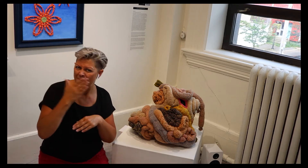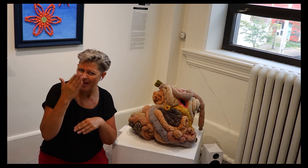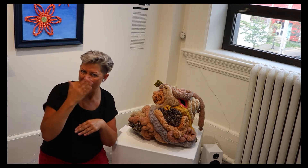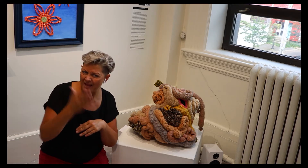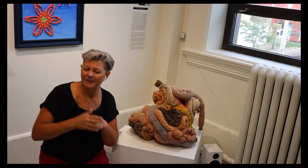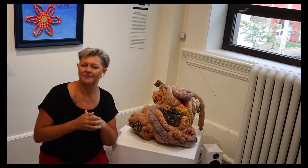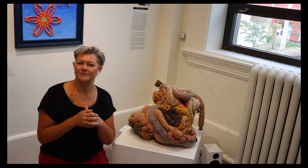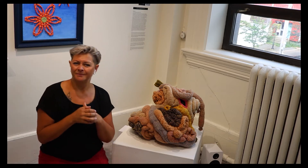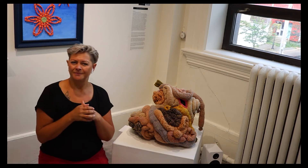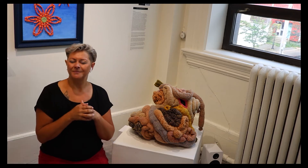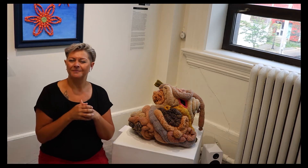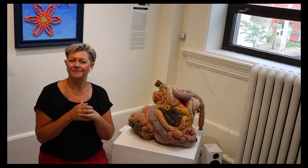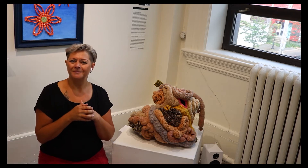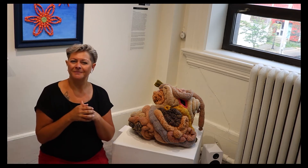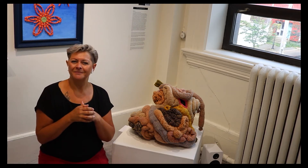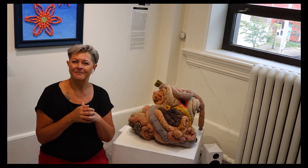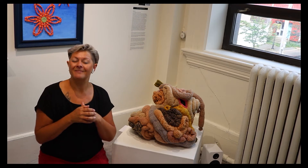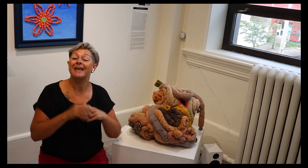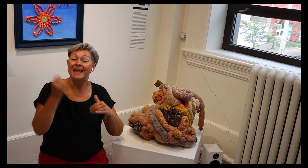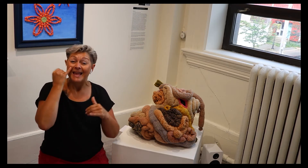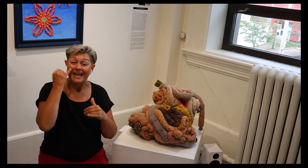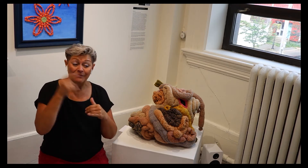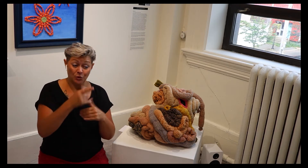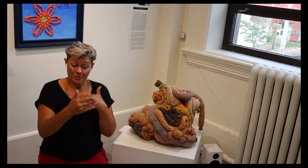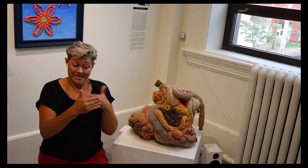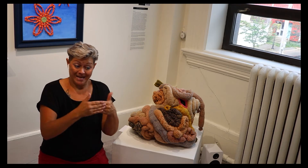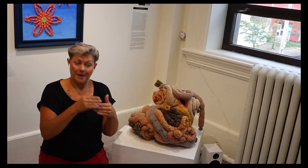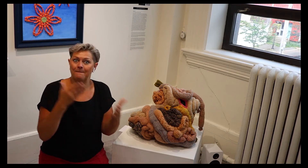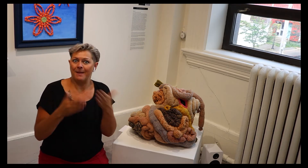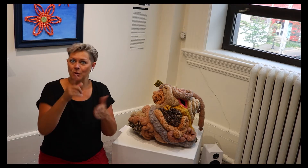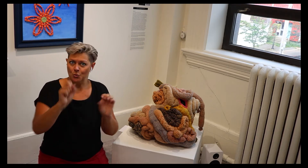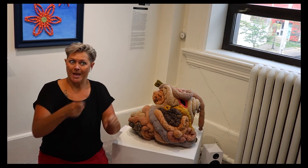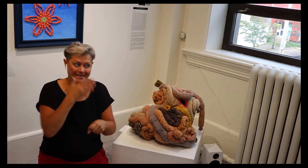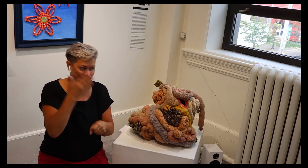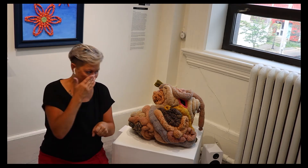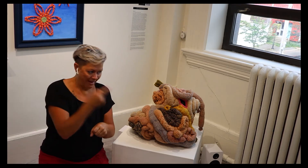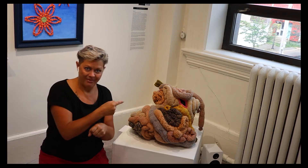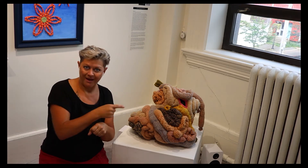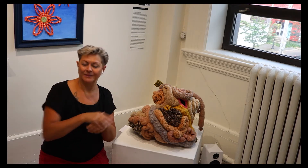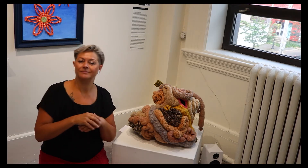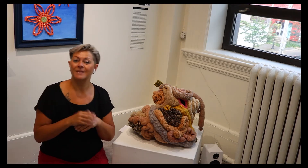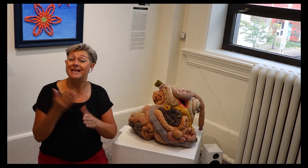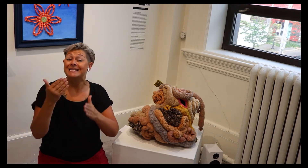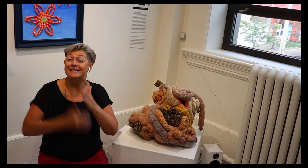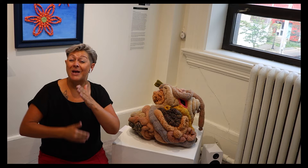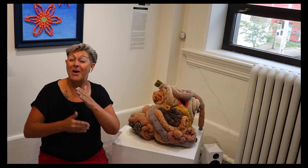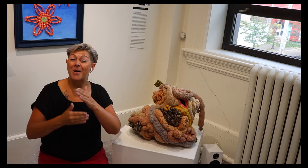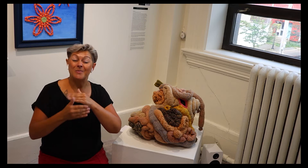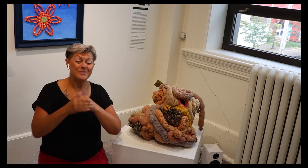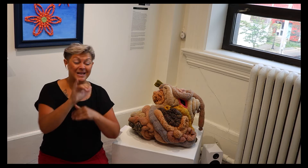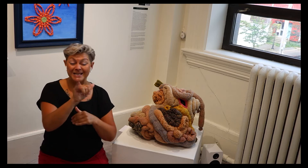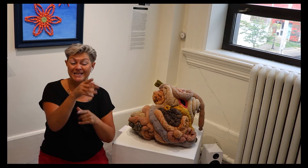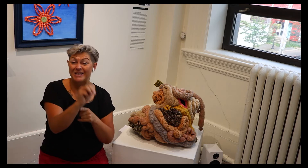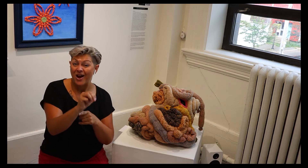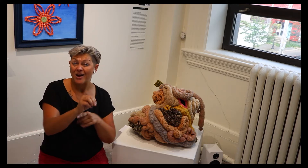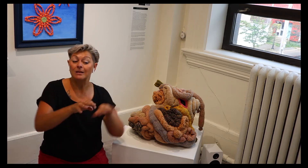it just by being close by. Some of the store-bought yarn was commercially dyed. These colors are less muted and